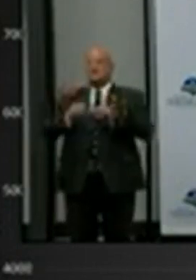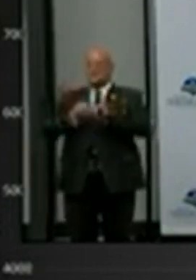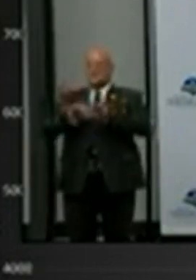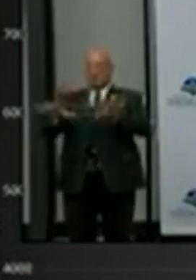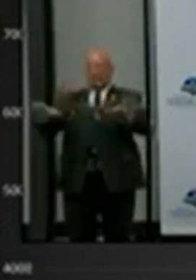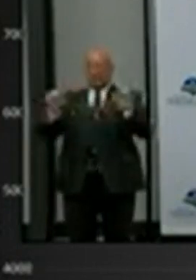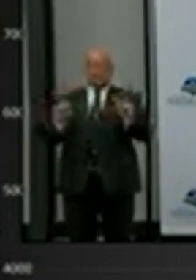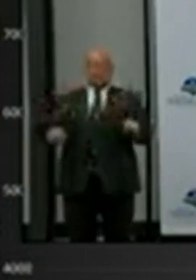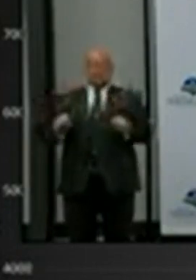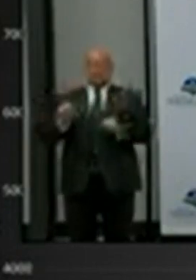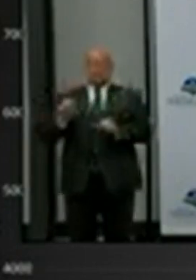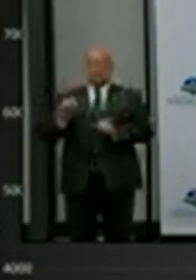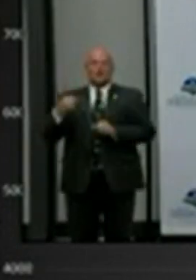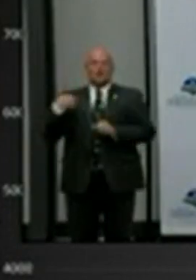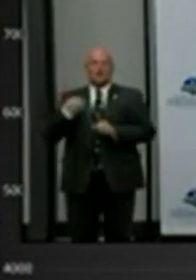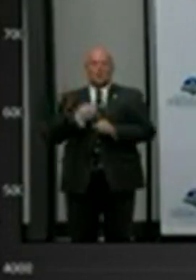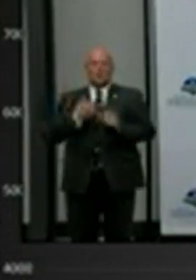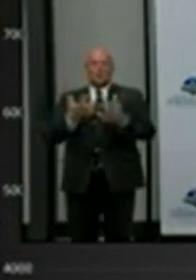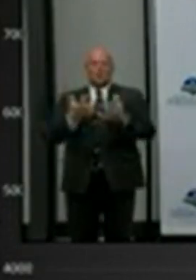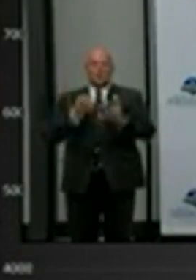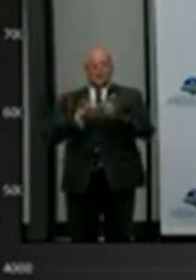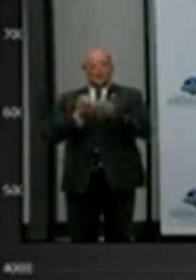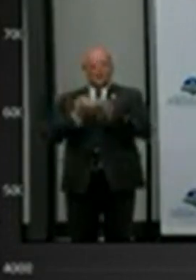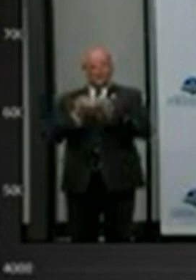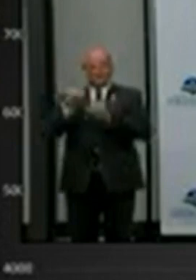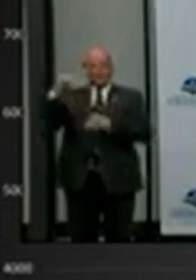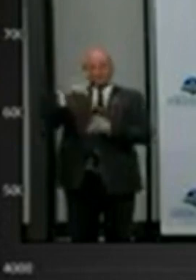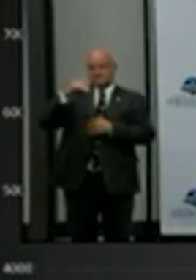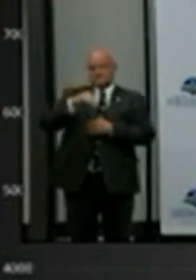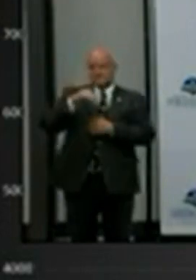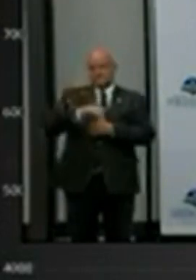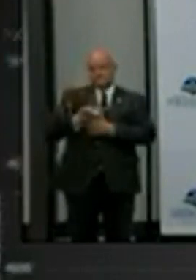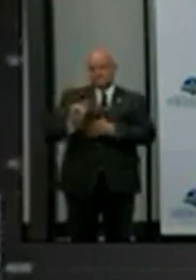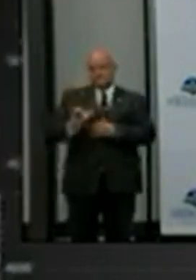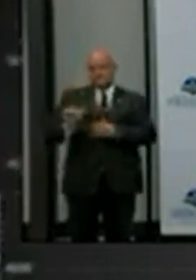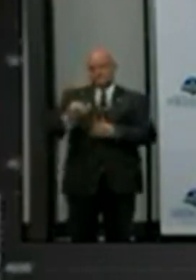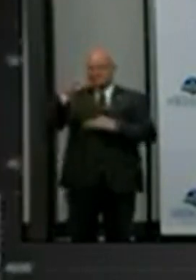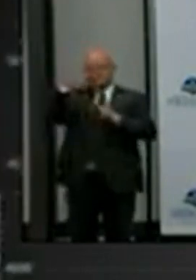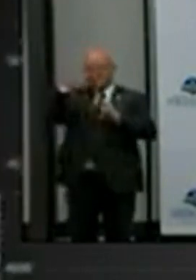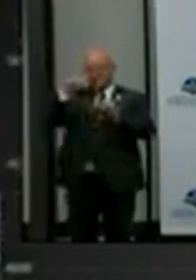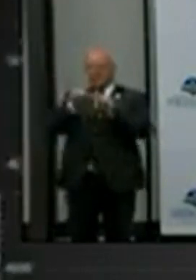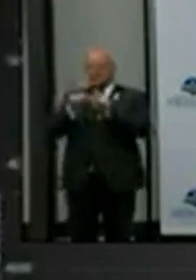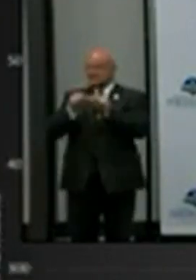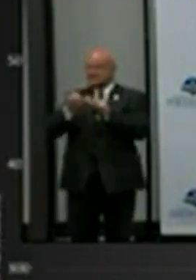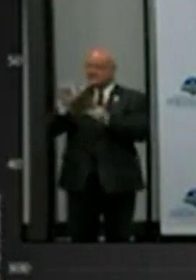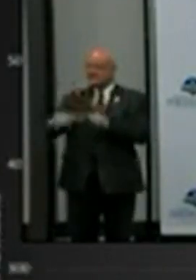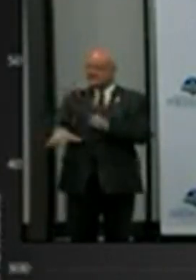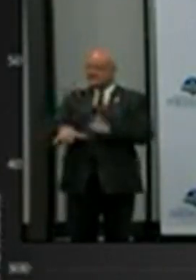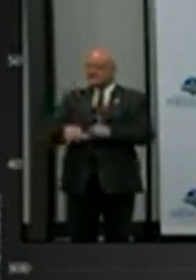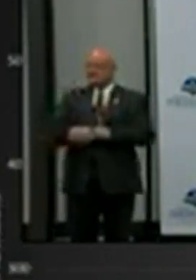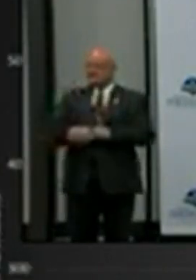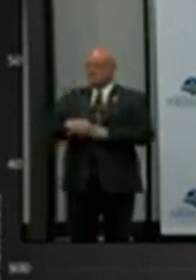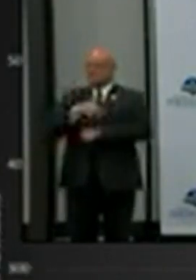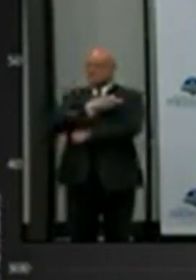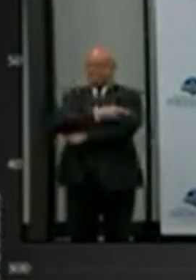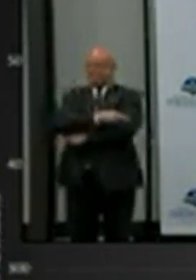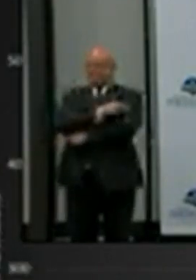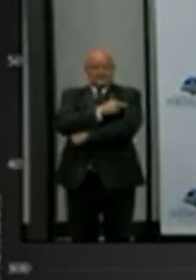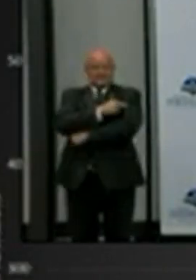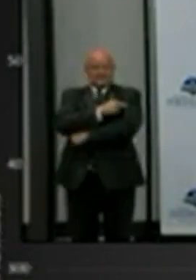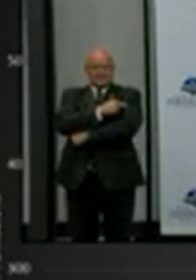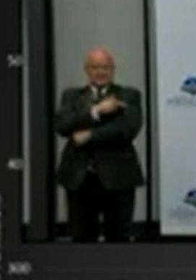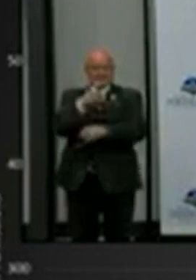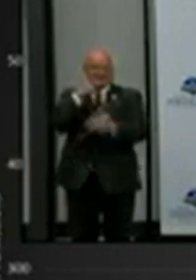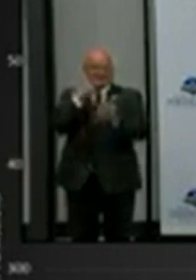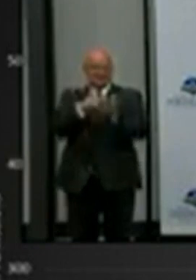it, and that number has gone down. We hope we can continue that trend. Hospitalizations, as